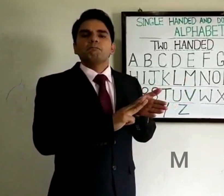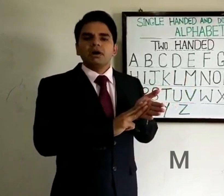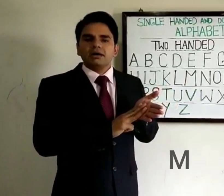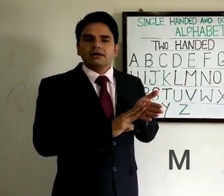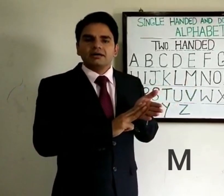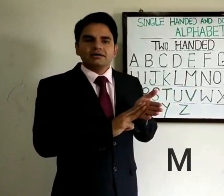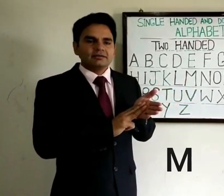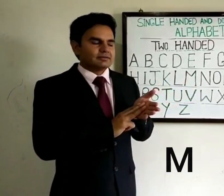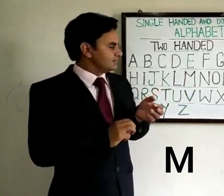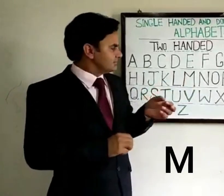M,